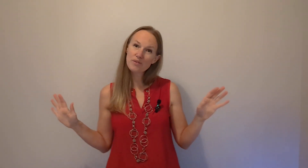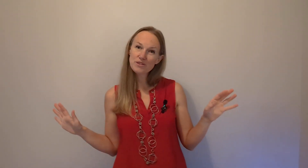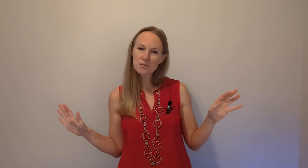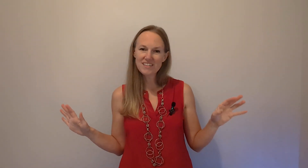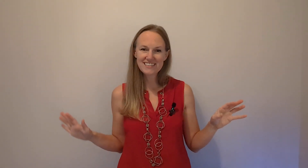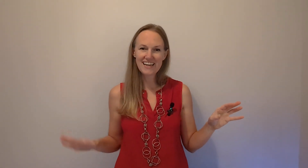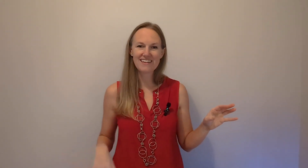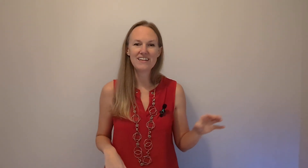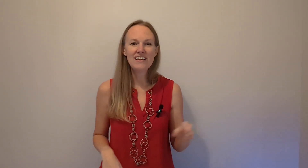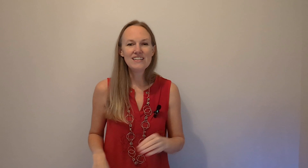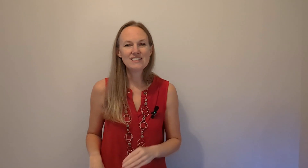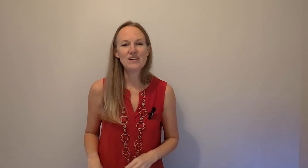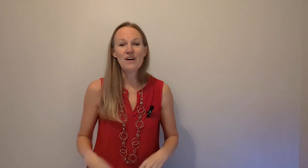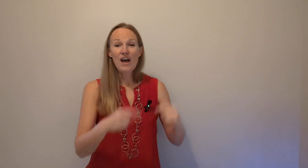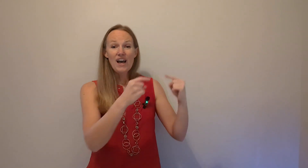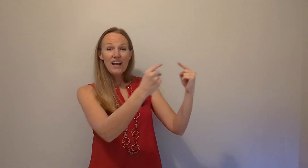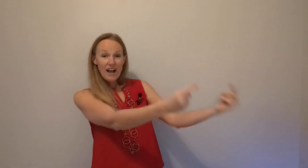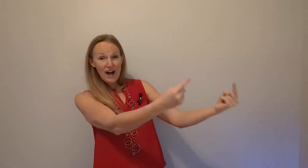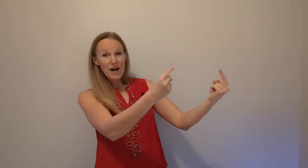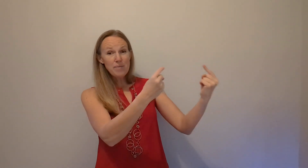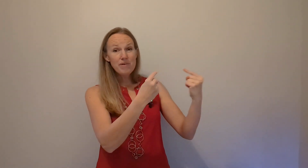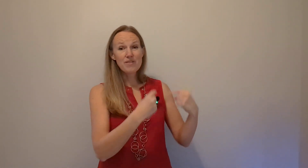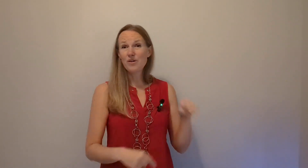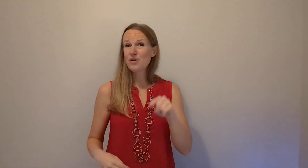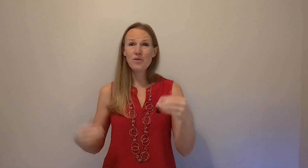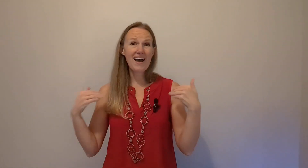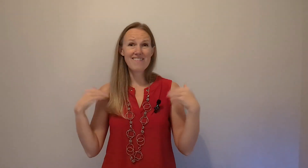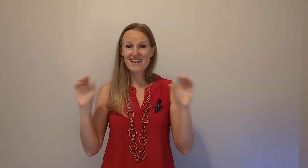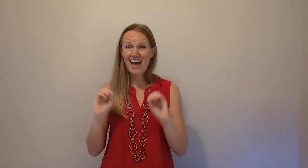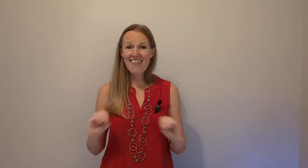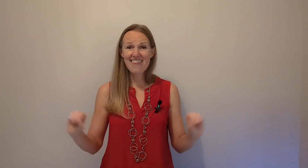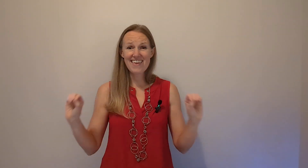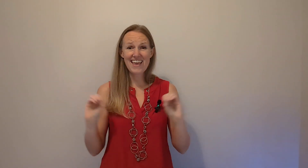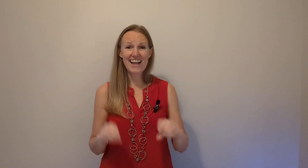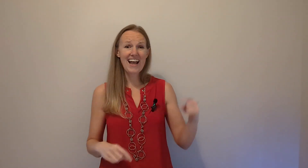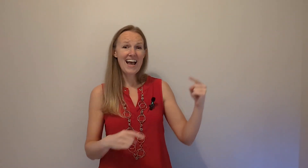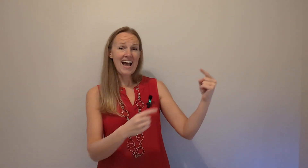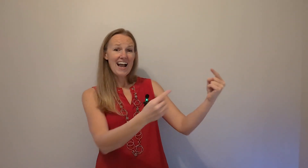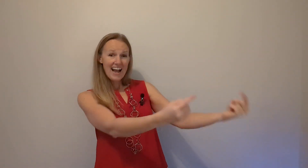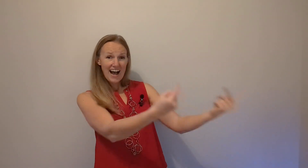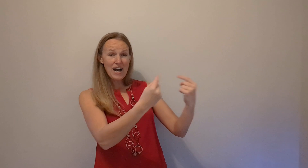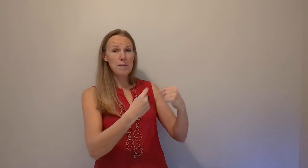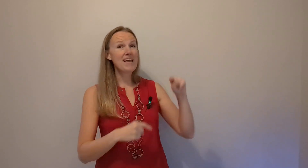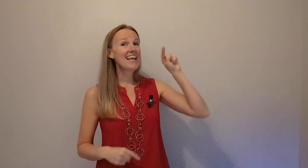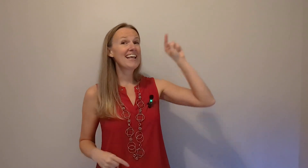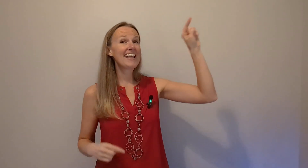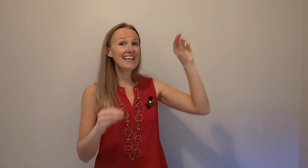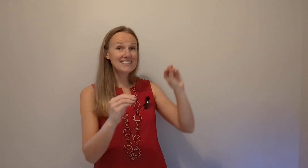those 3 parts together. So, come, though you have nothing. Come, he is